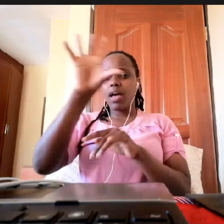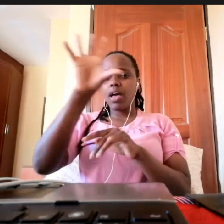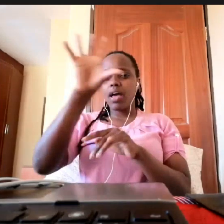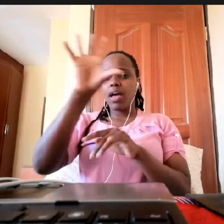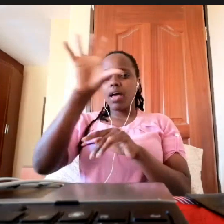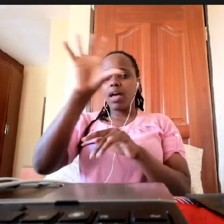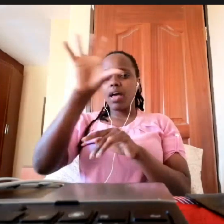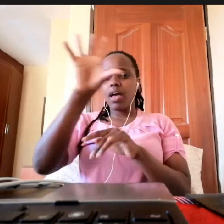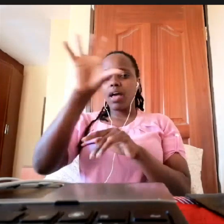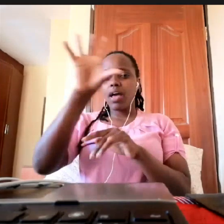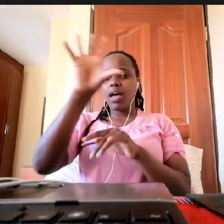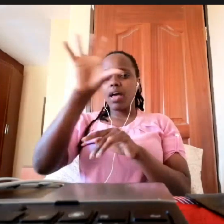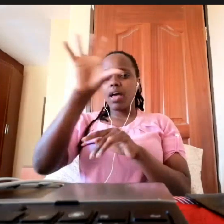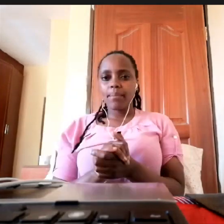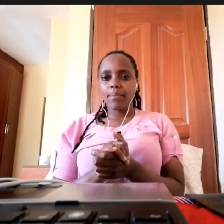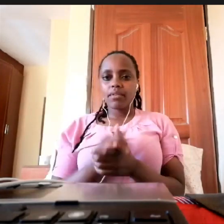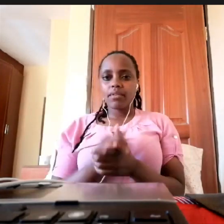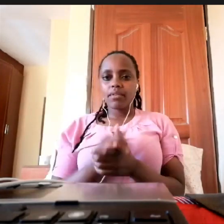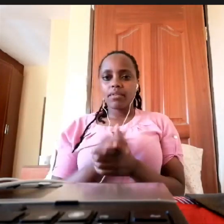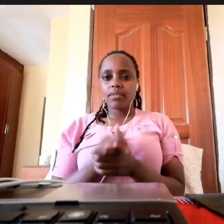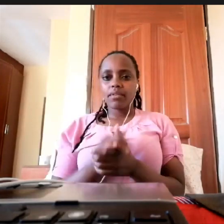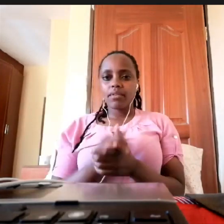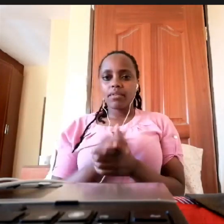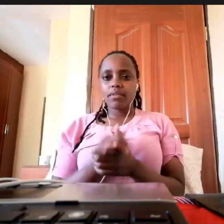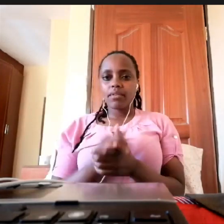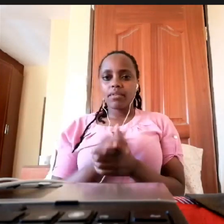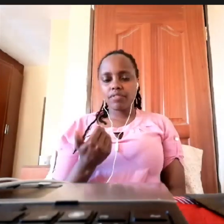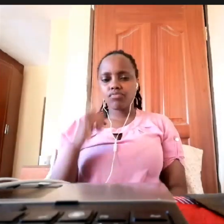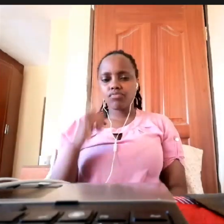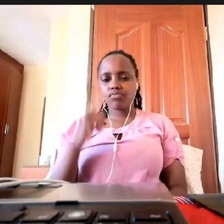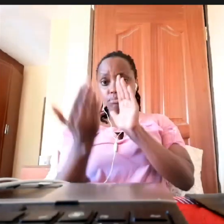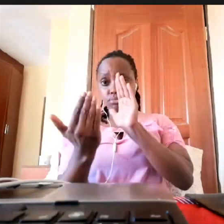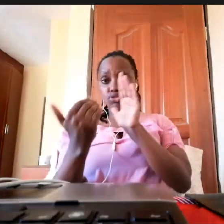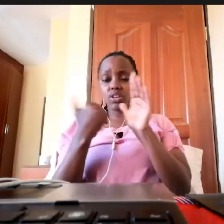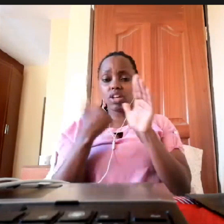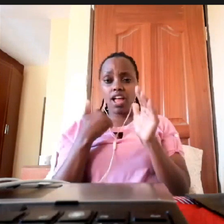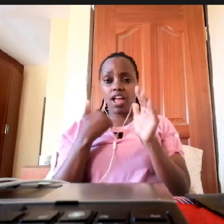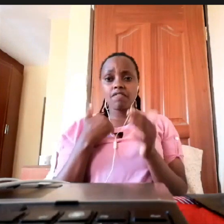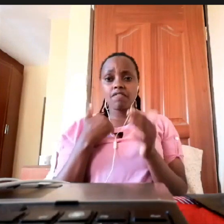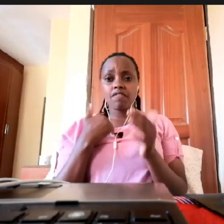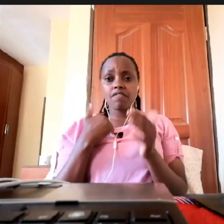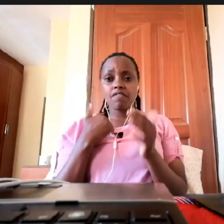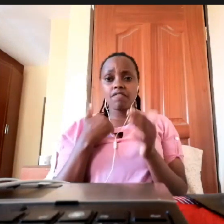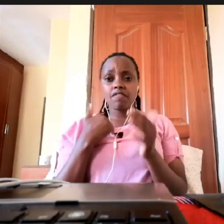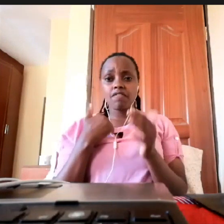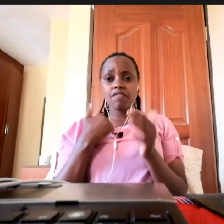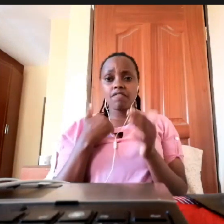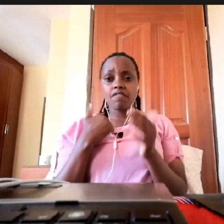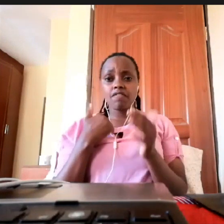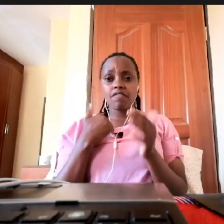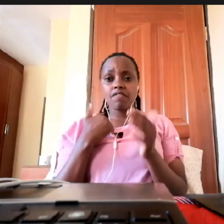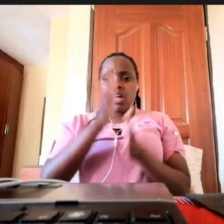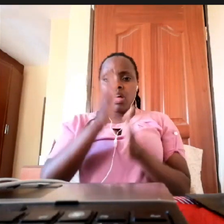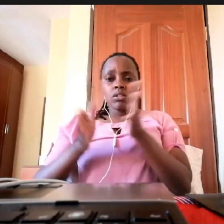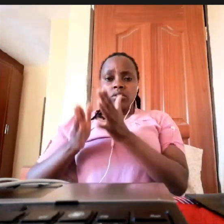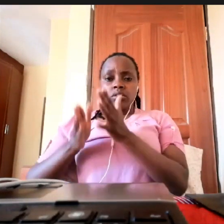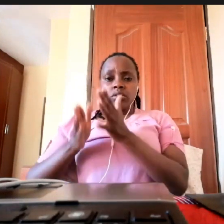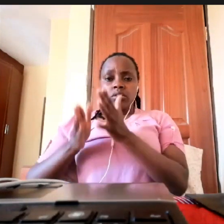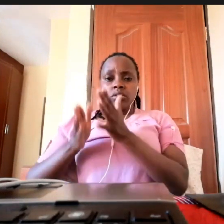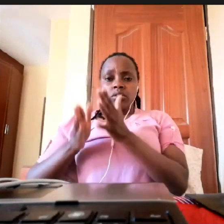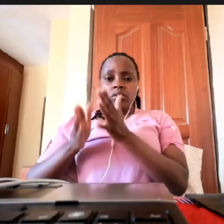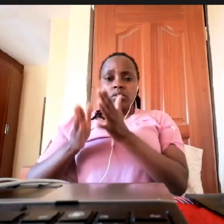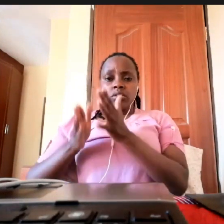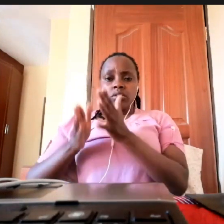says that for us, we had an atypical approach So we organized field